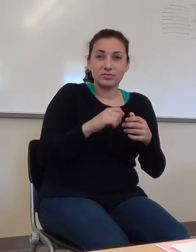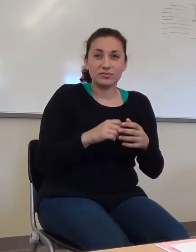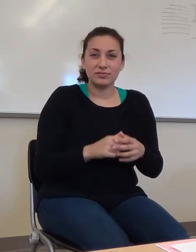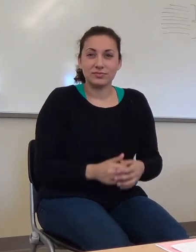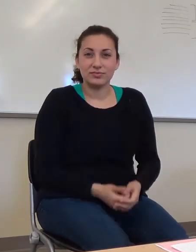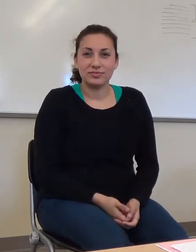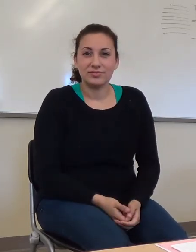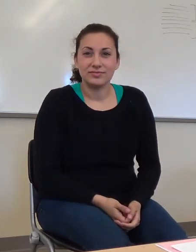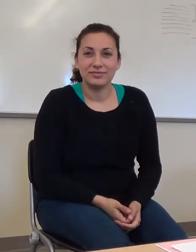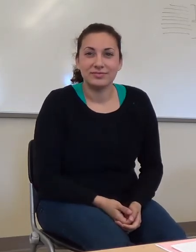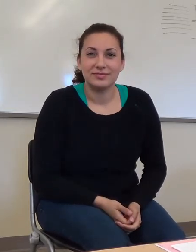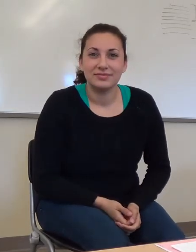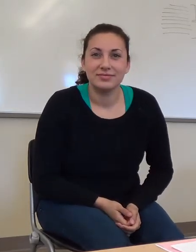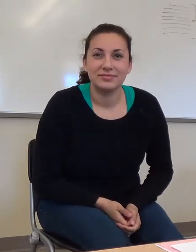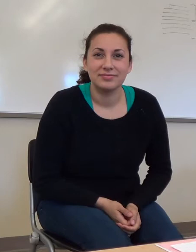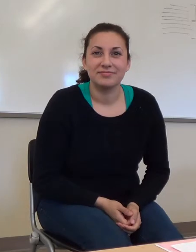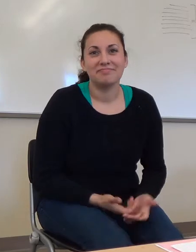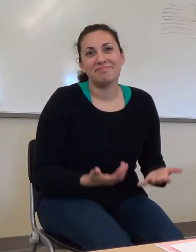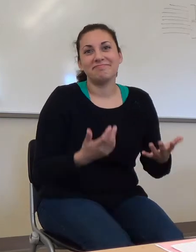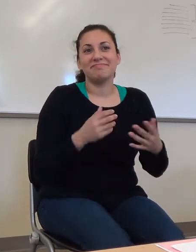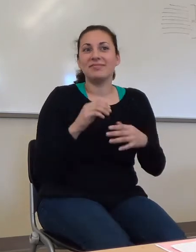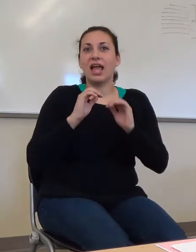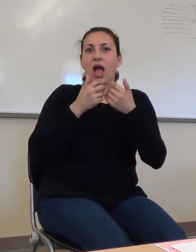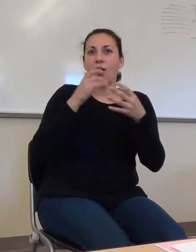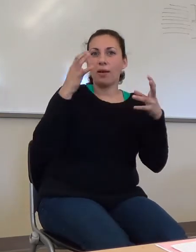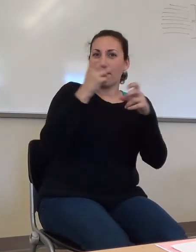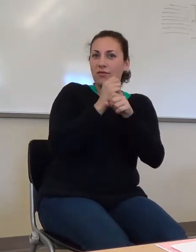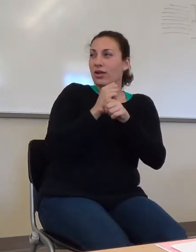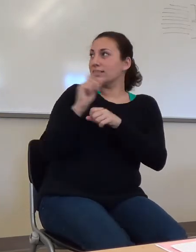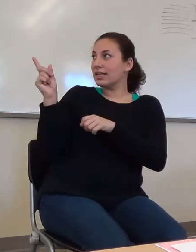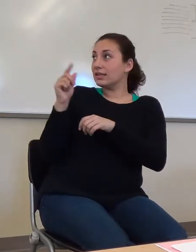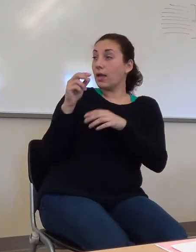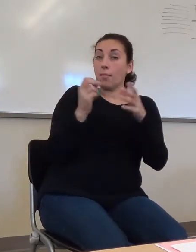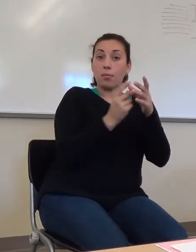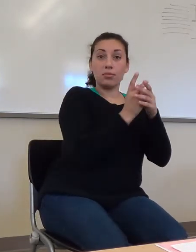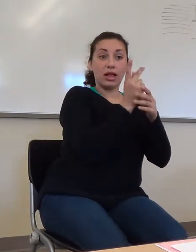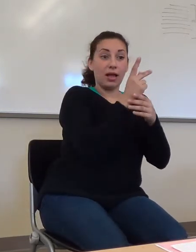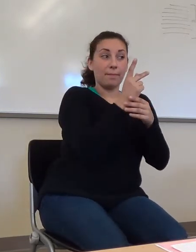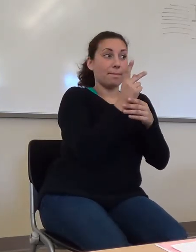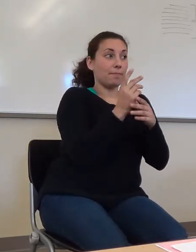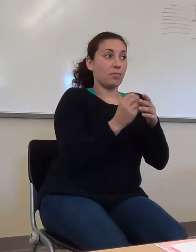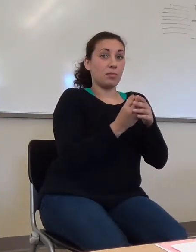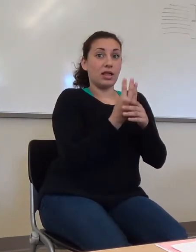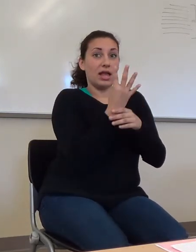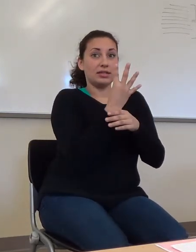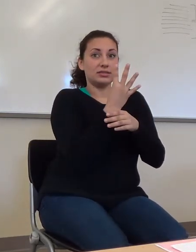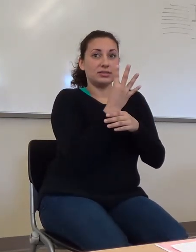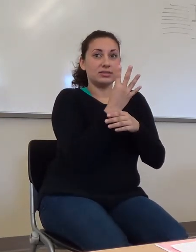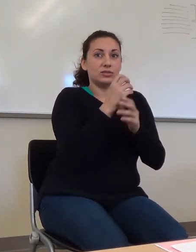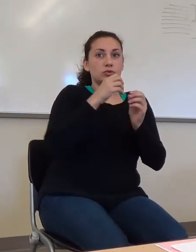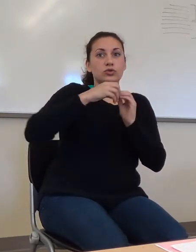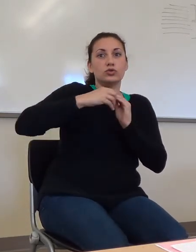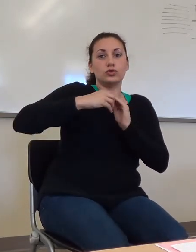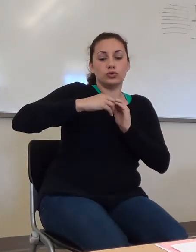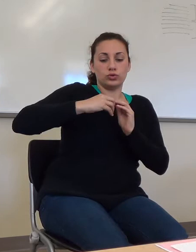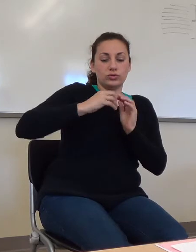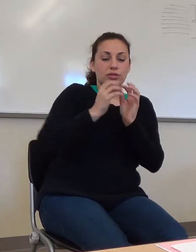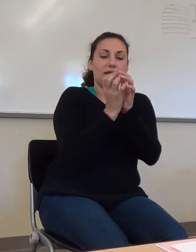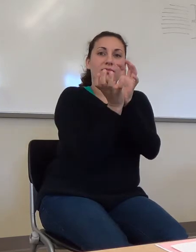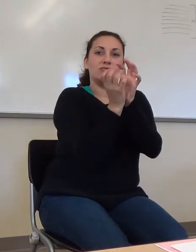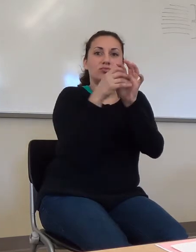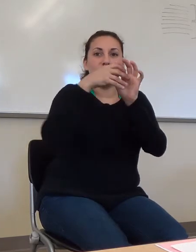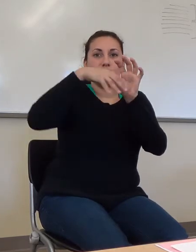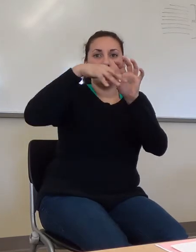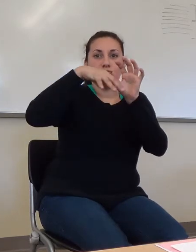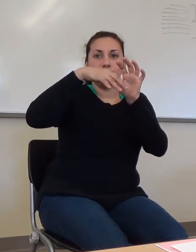paraphrases, right? How do we paraphrase this? The plant then, Secretes enzymes, what does that mean?